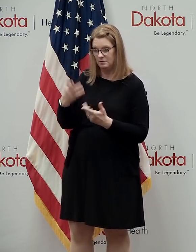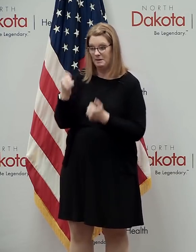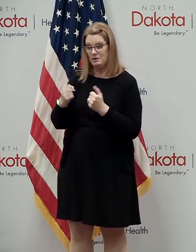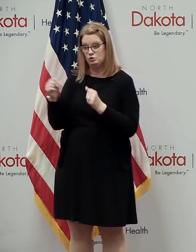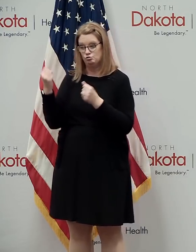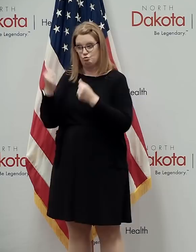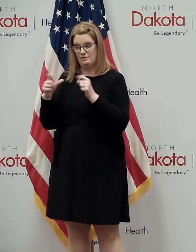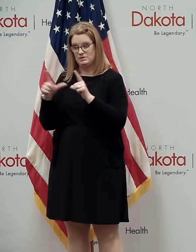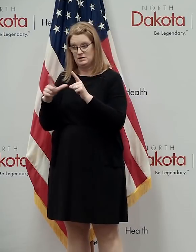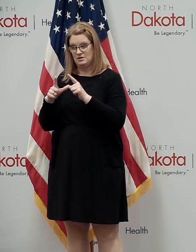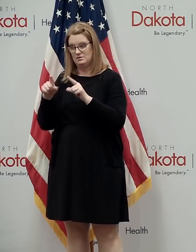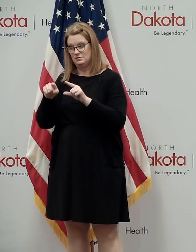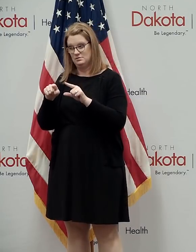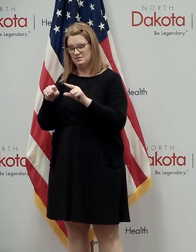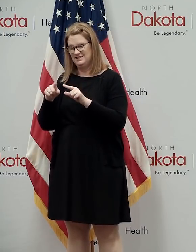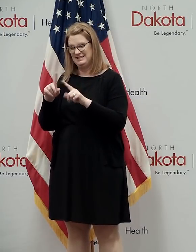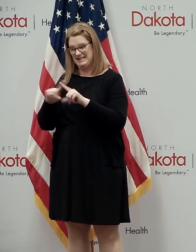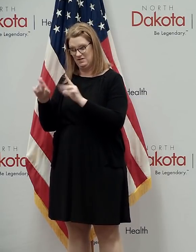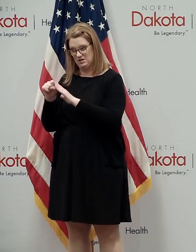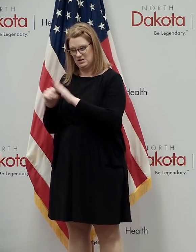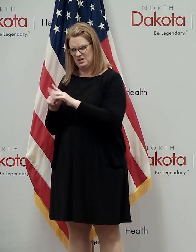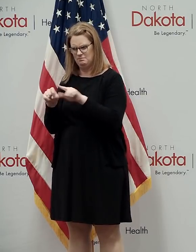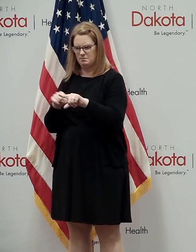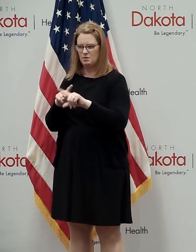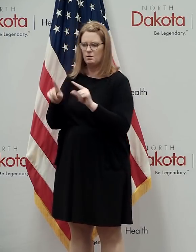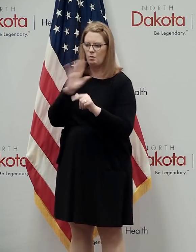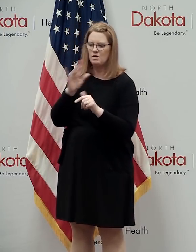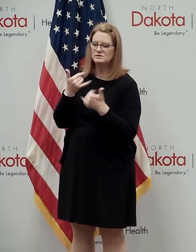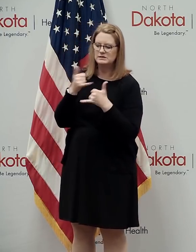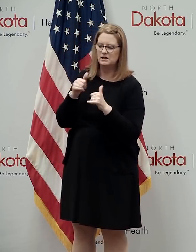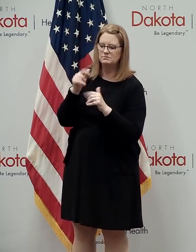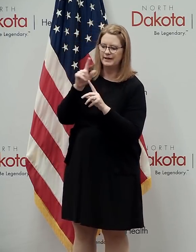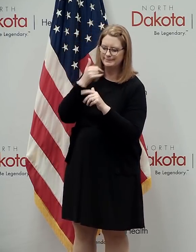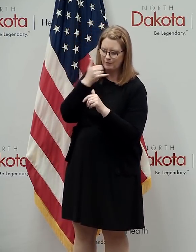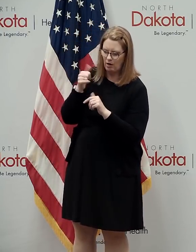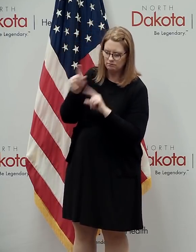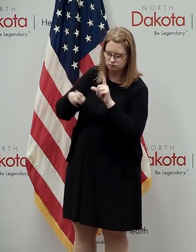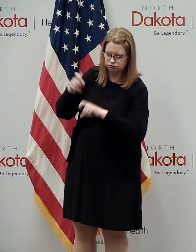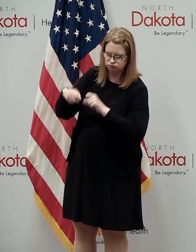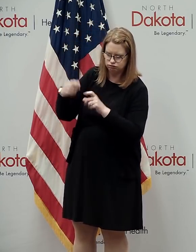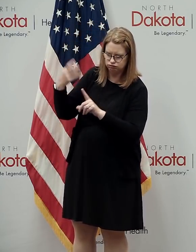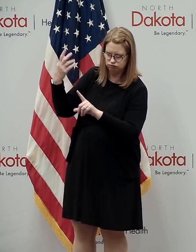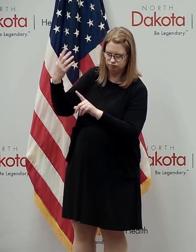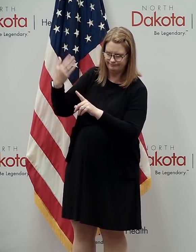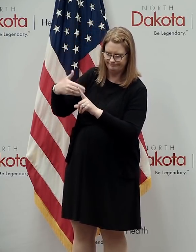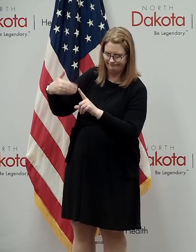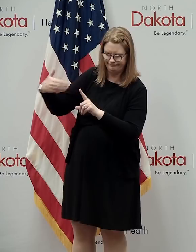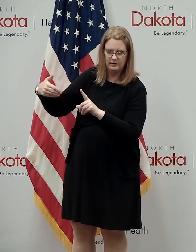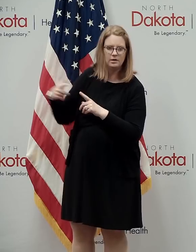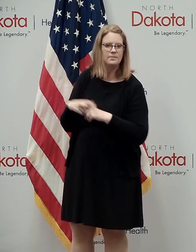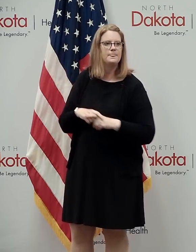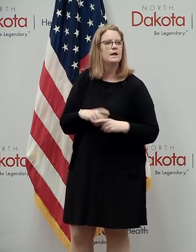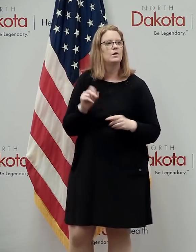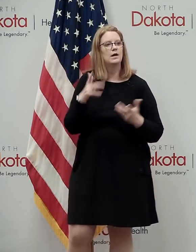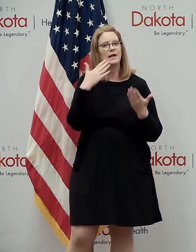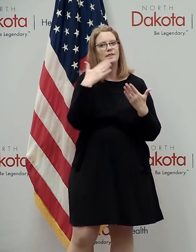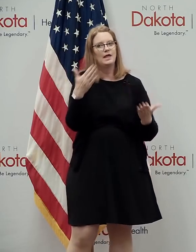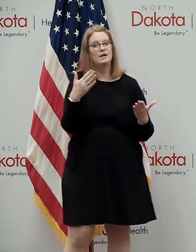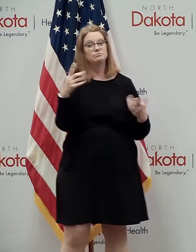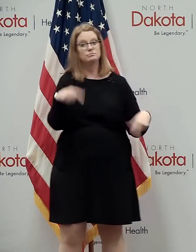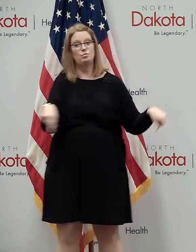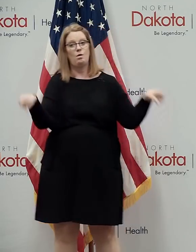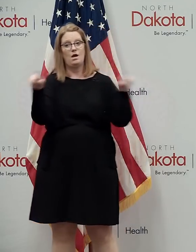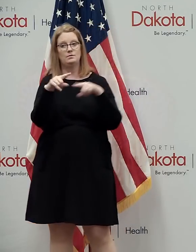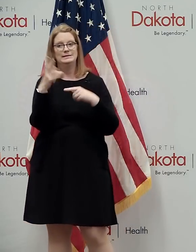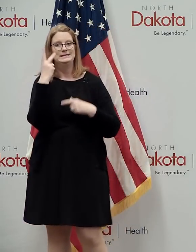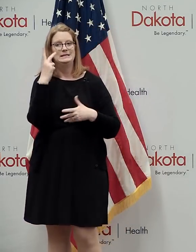be reported in other states. So I'll make sure that we tighten that one up, but thanks for flagging that. With that, I want to again thank you all for